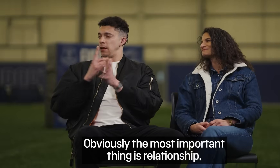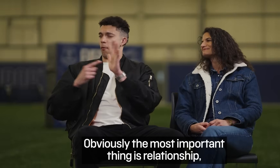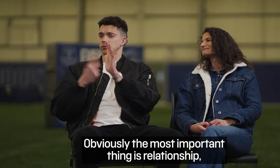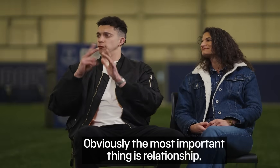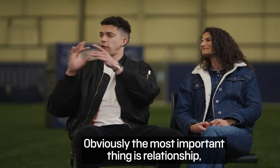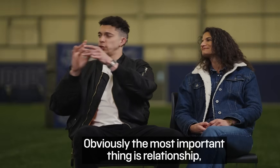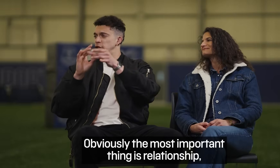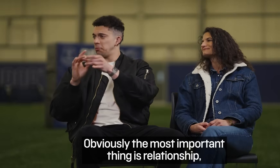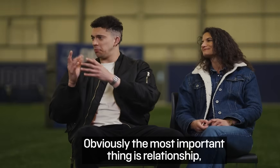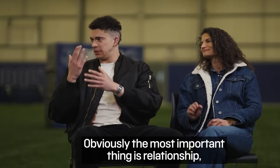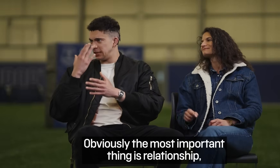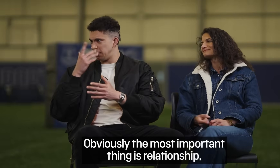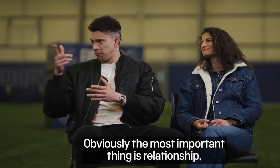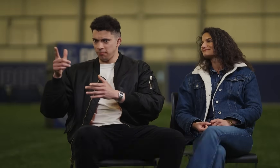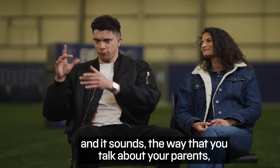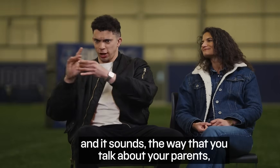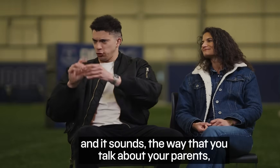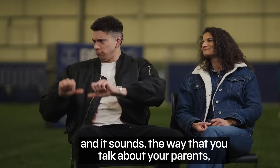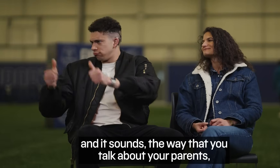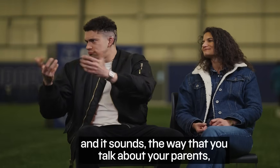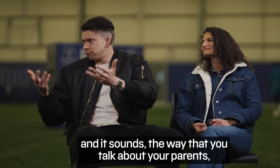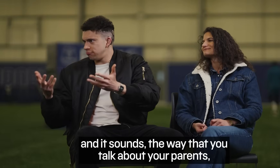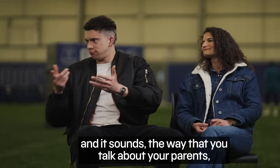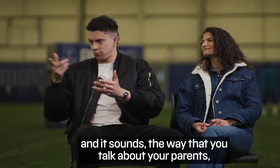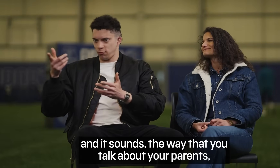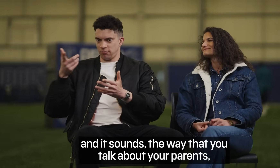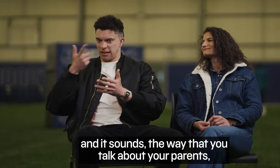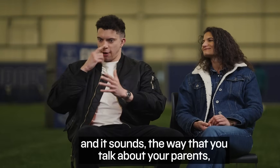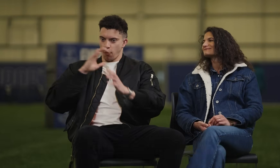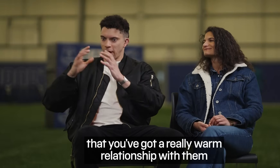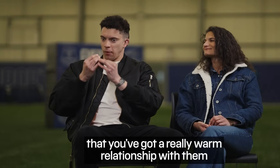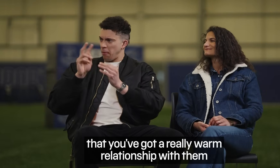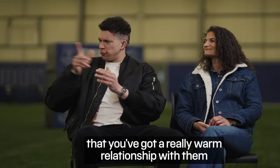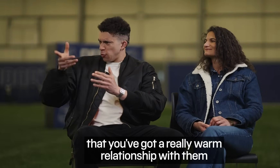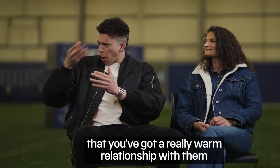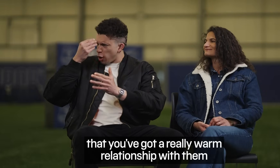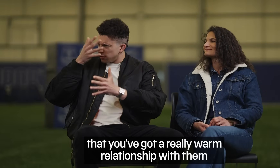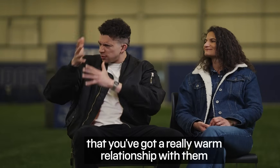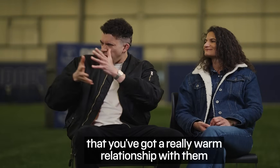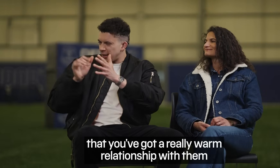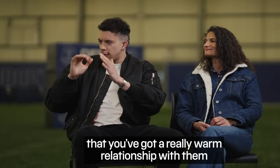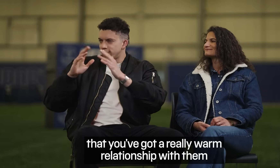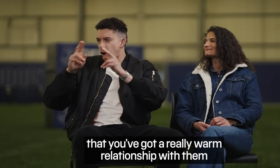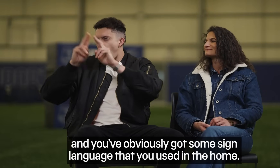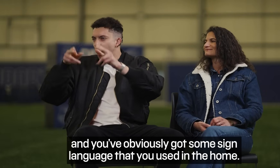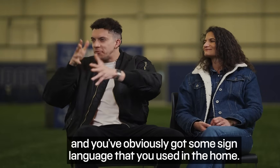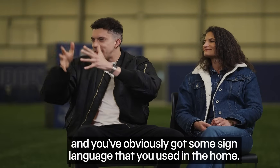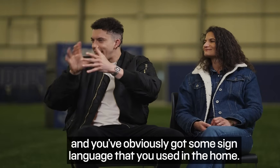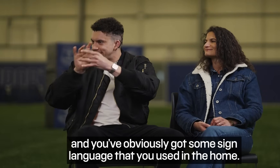Obviously, the most important thing is relationship, and it sounds the way that you talk about your parents, that you've got a really warm relationship with them, and you've obviously got some